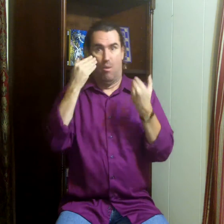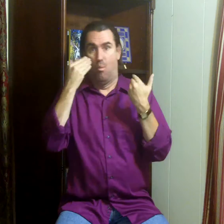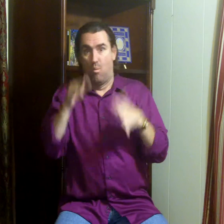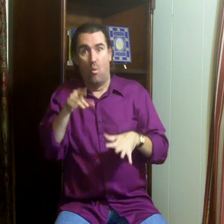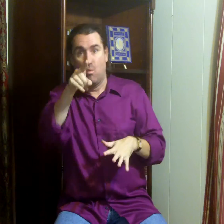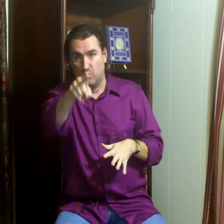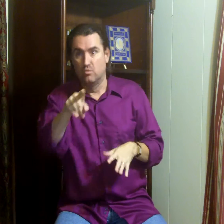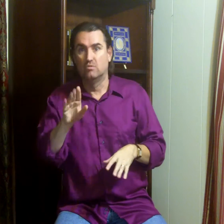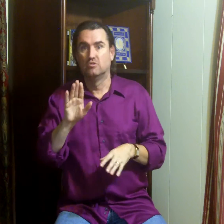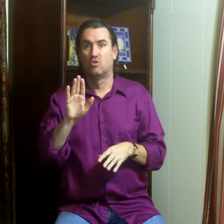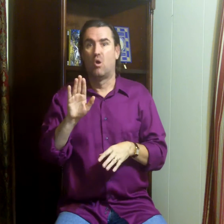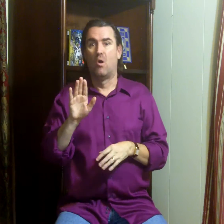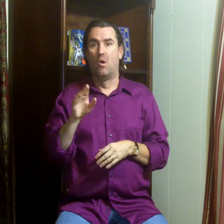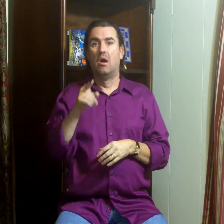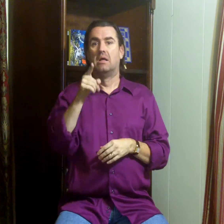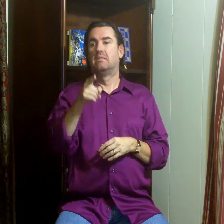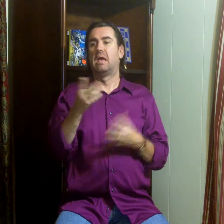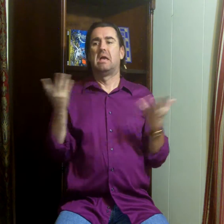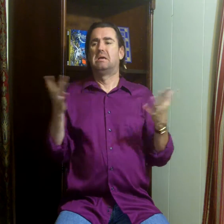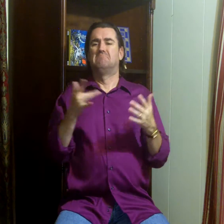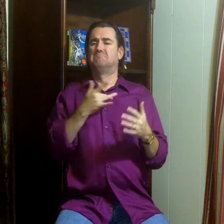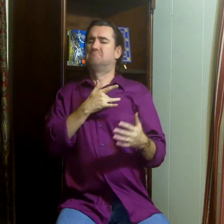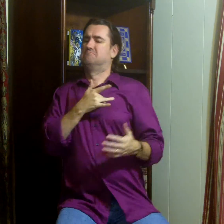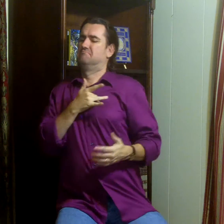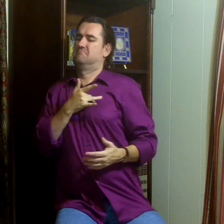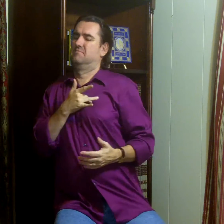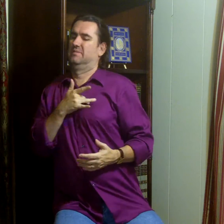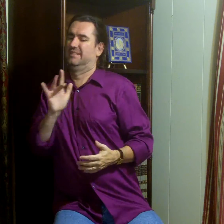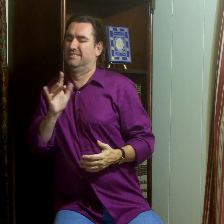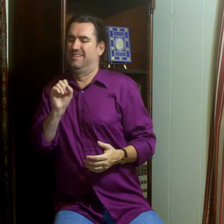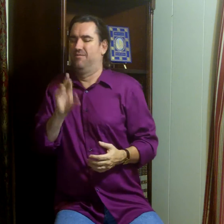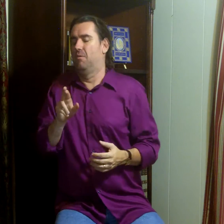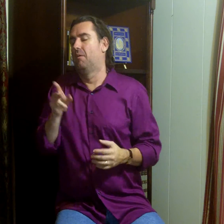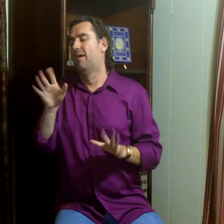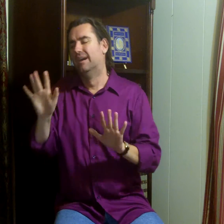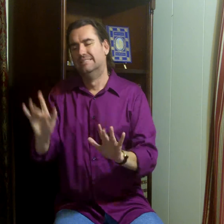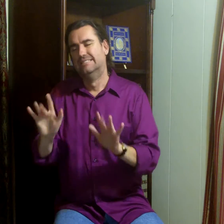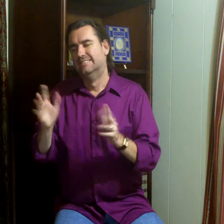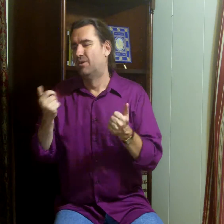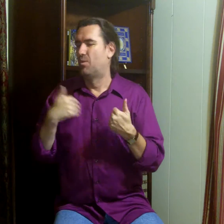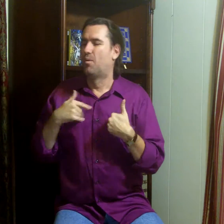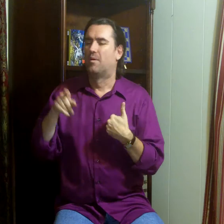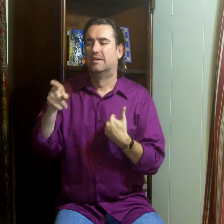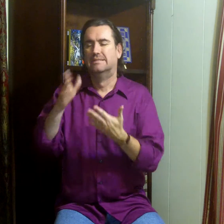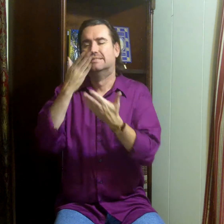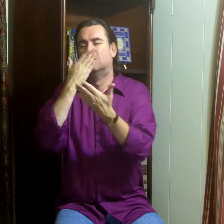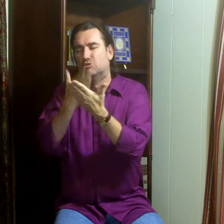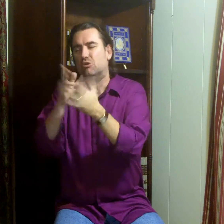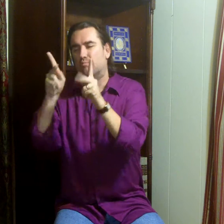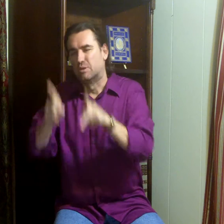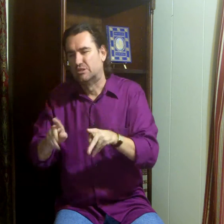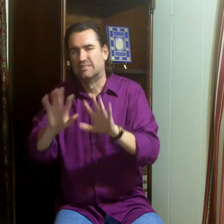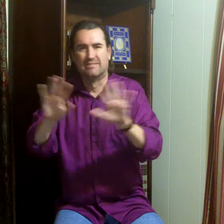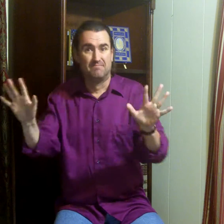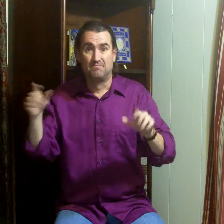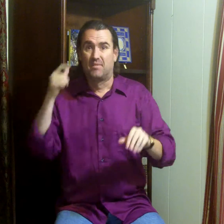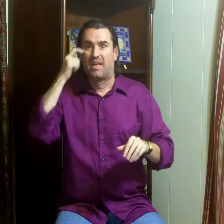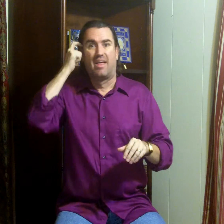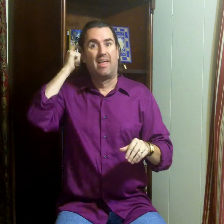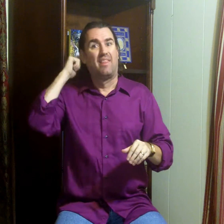before, so they're not gonna grade you on any personality issues as far as if they know you